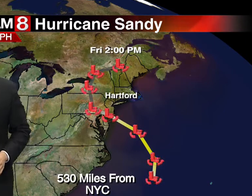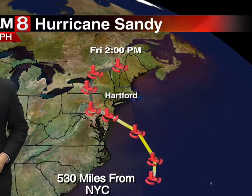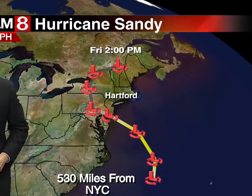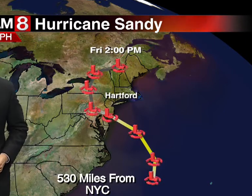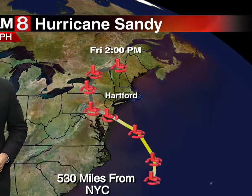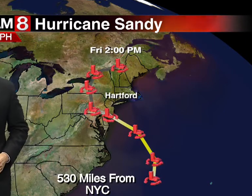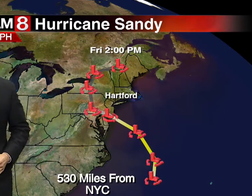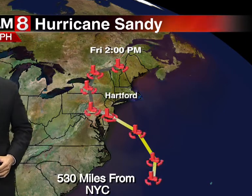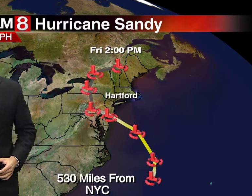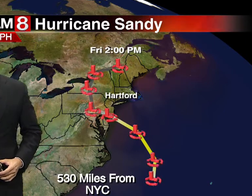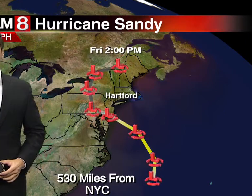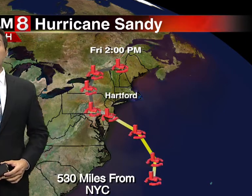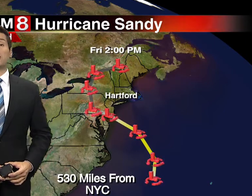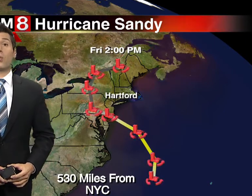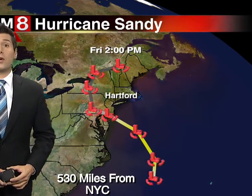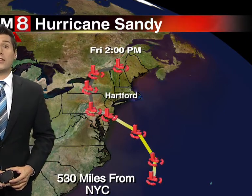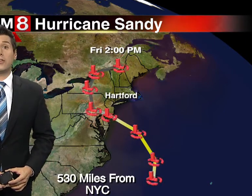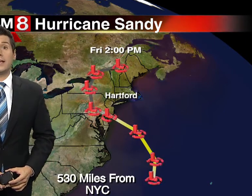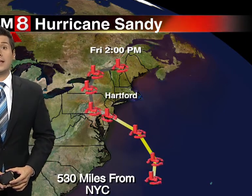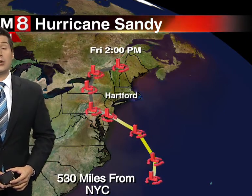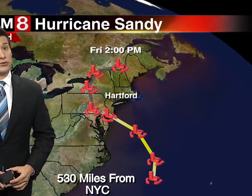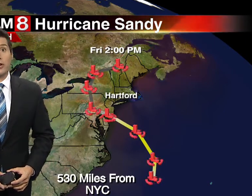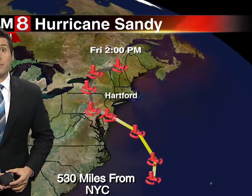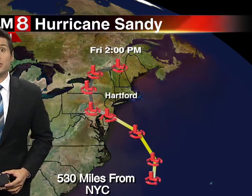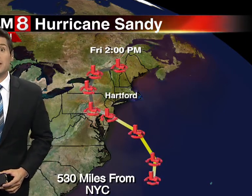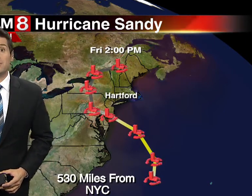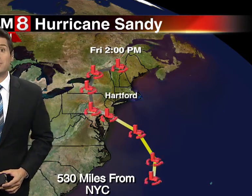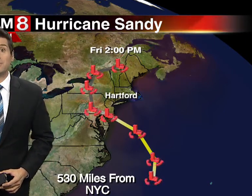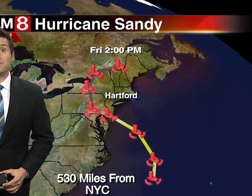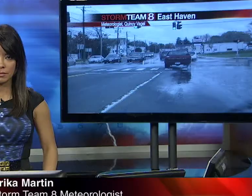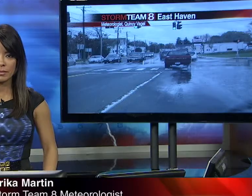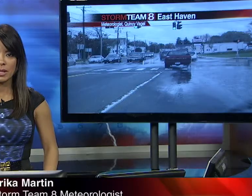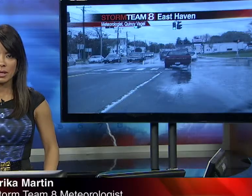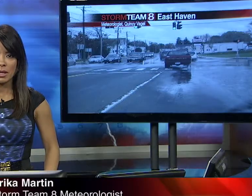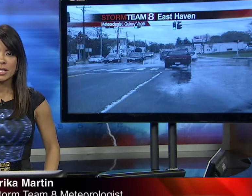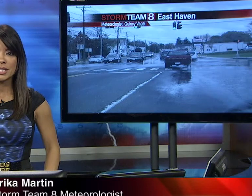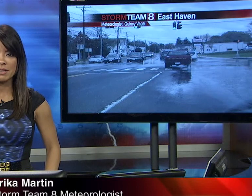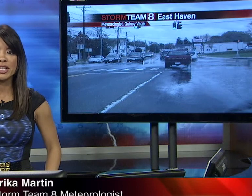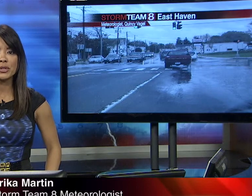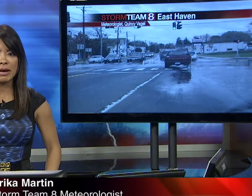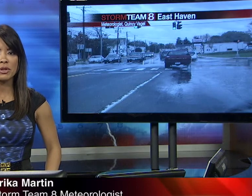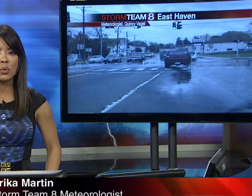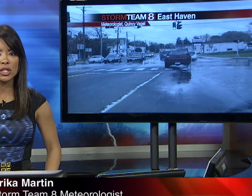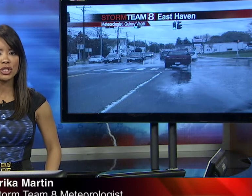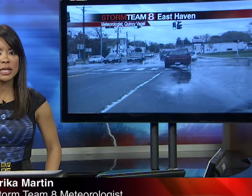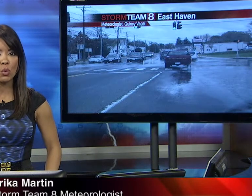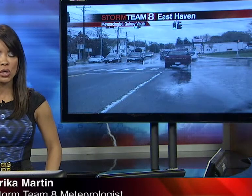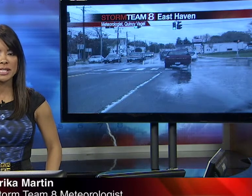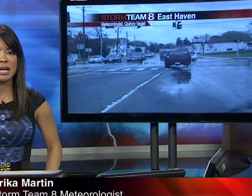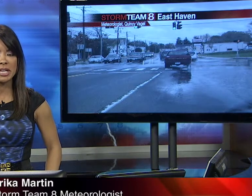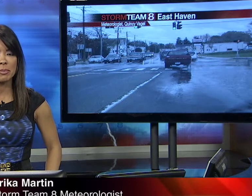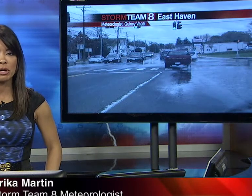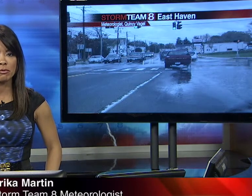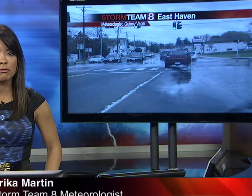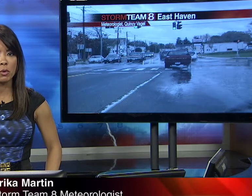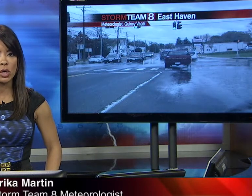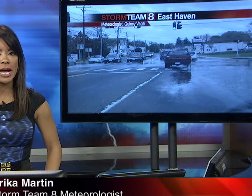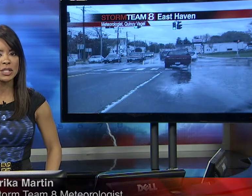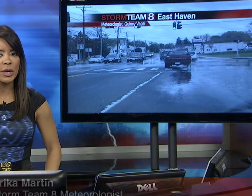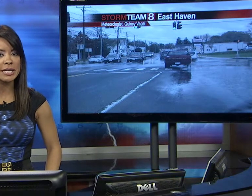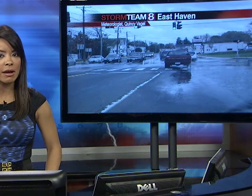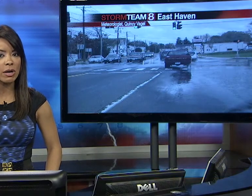night and Tuesday morning. And for more on the watches and warnings, here's Erica Martin. Steve, I do have those watches and warnings coming up in our